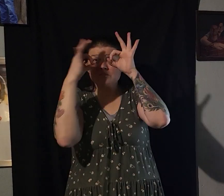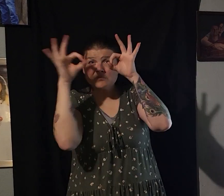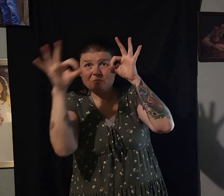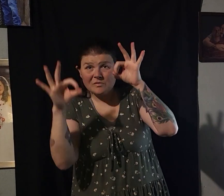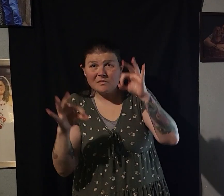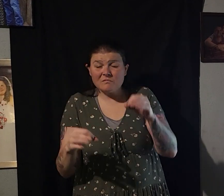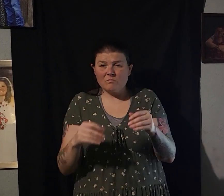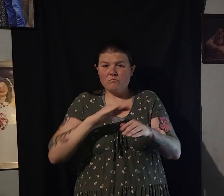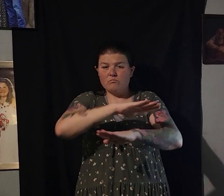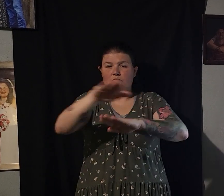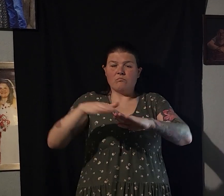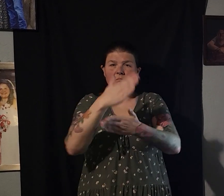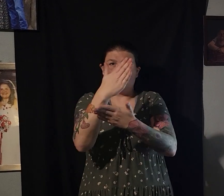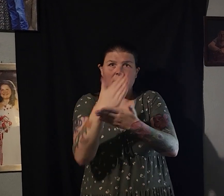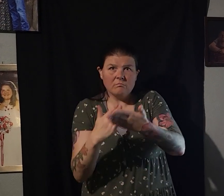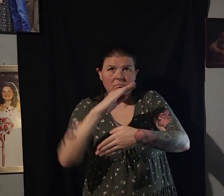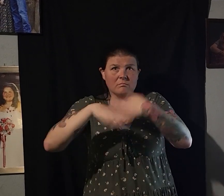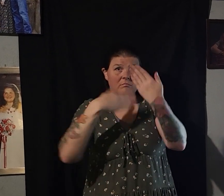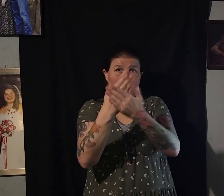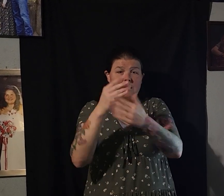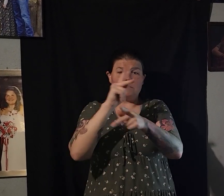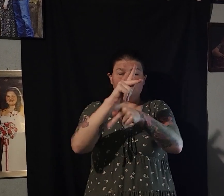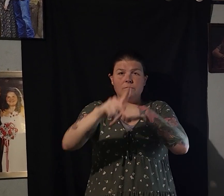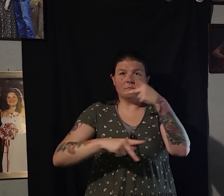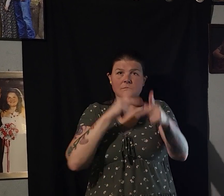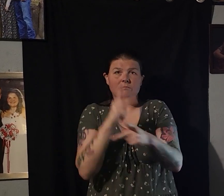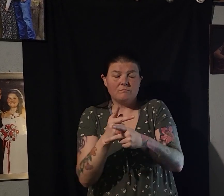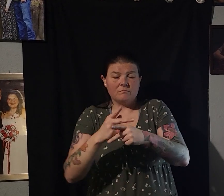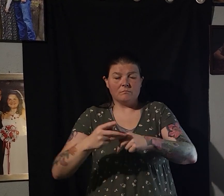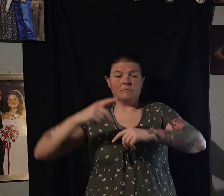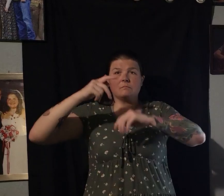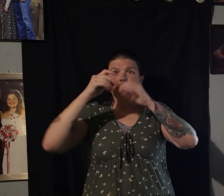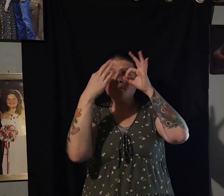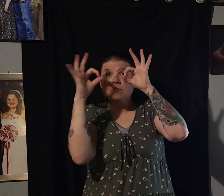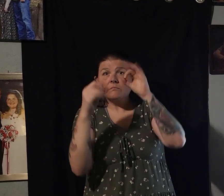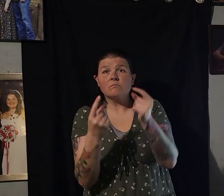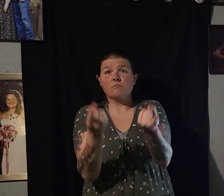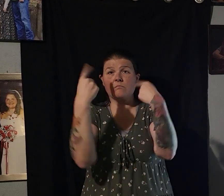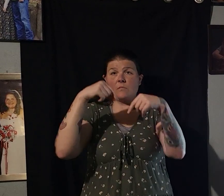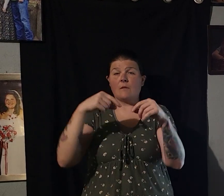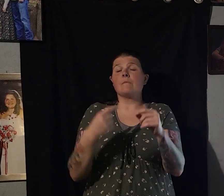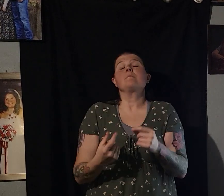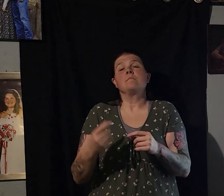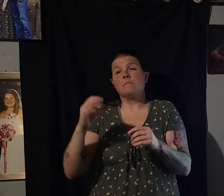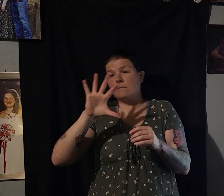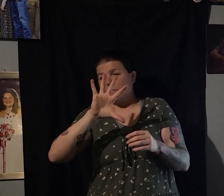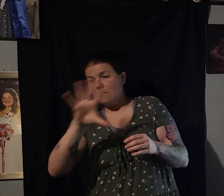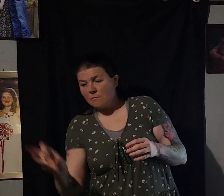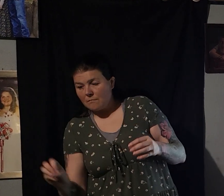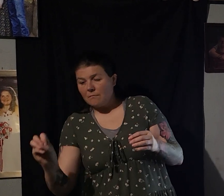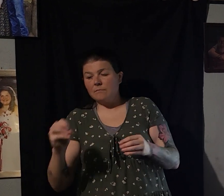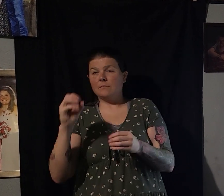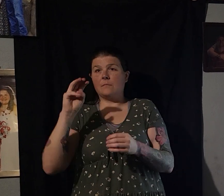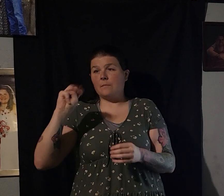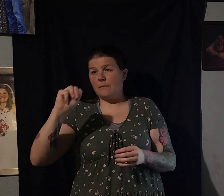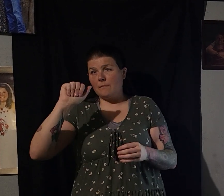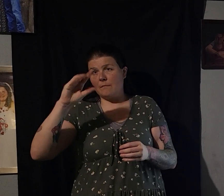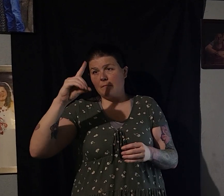over half of all the types of chameleons come from Madagascar, a big island off the east coast